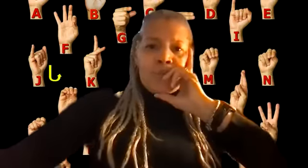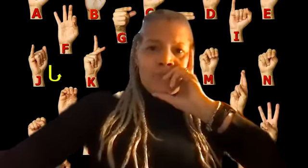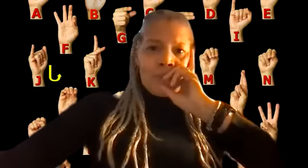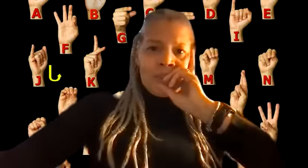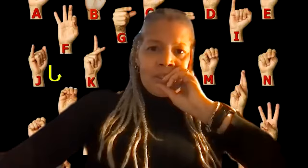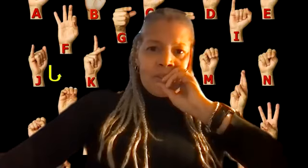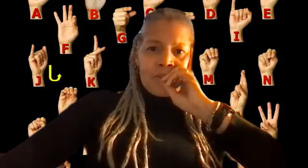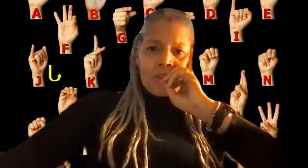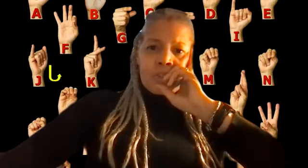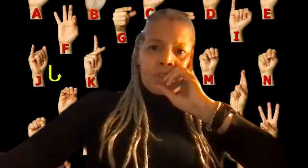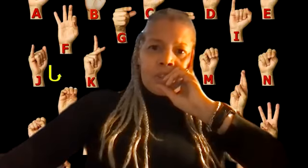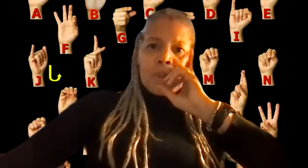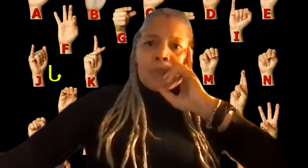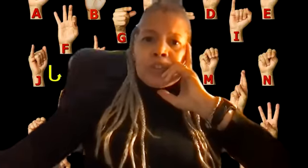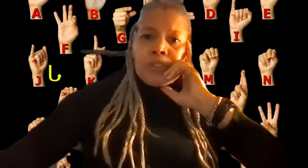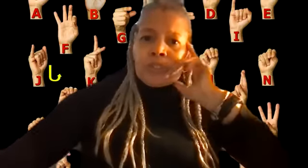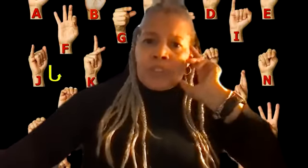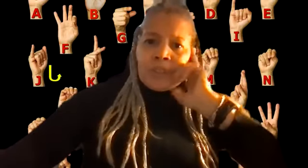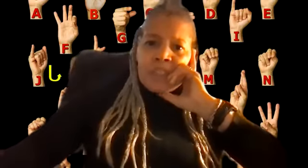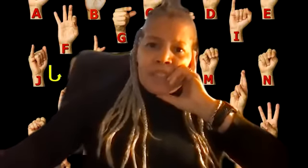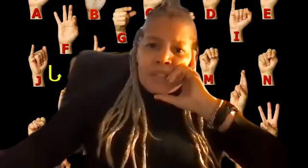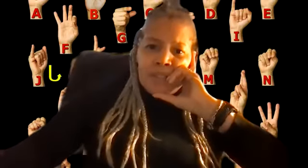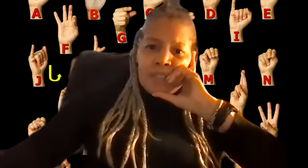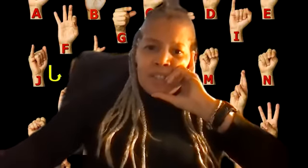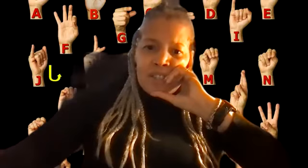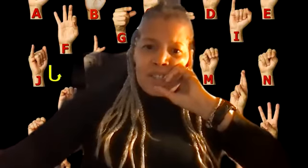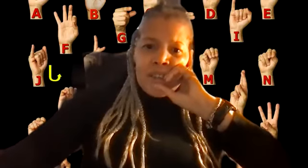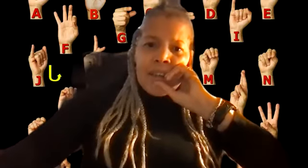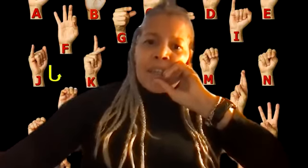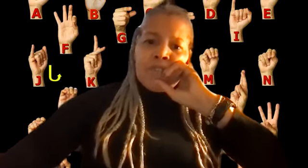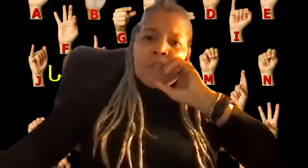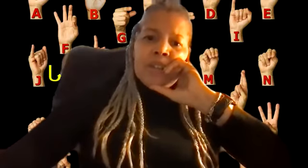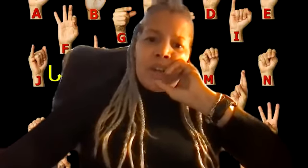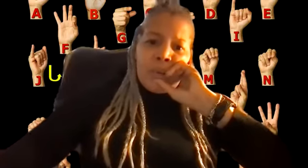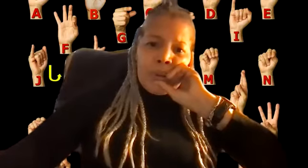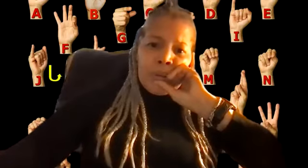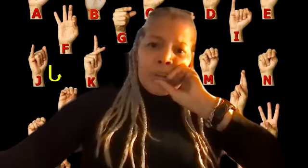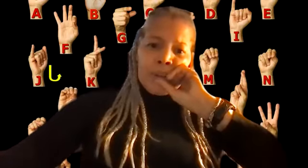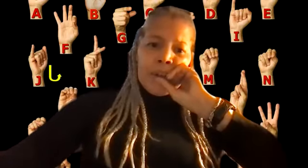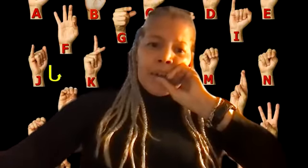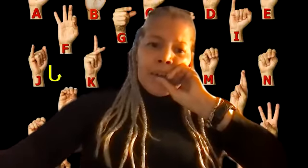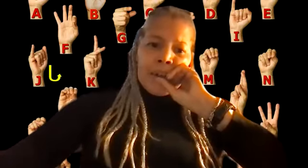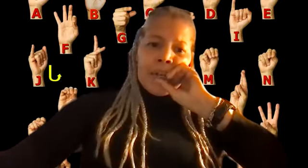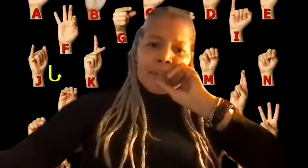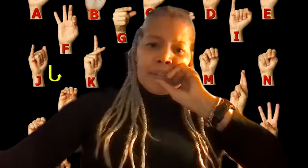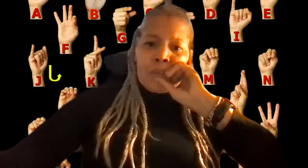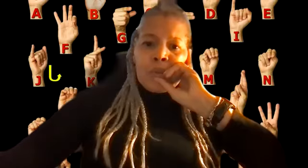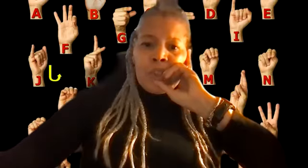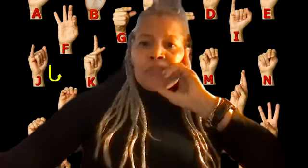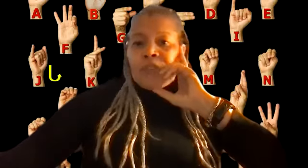with someone that sits on the Durham public schools, career and technical education, and you can work with her. Uh, think that'd be wonderful